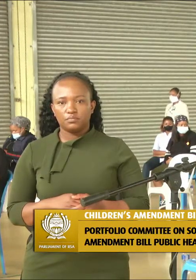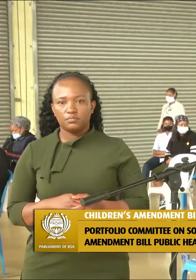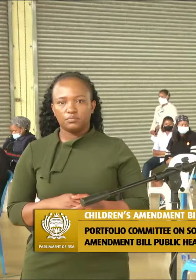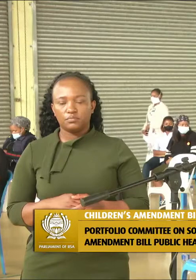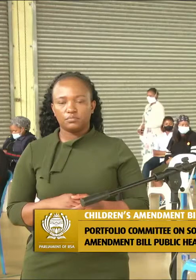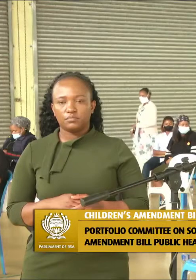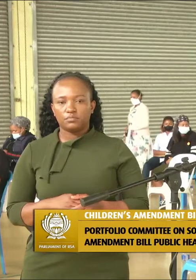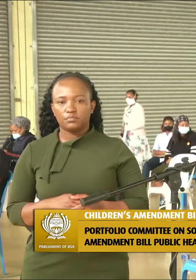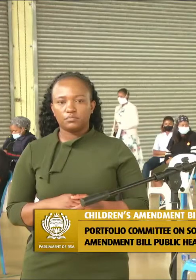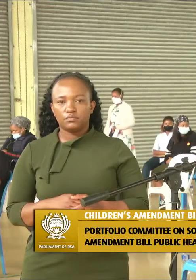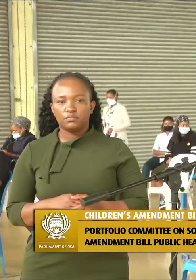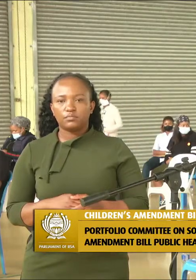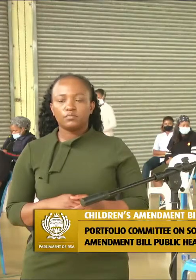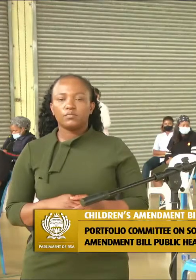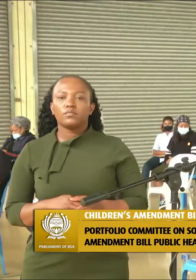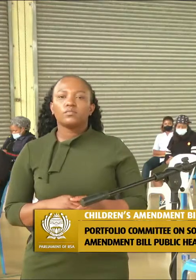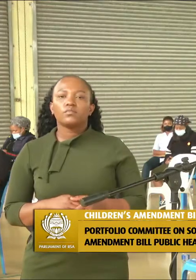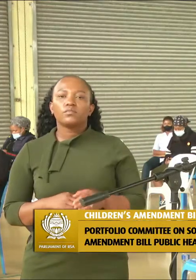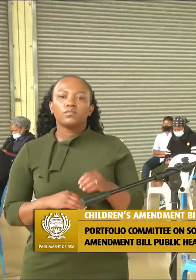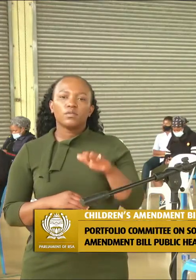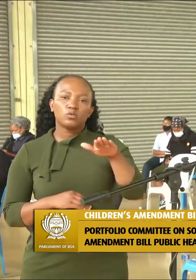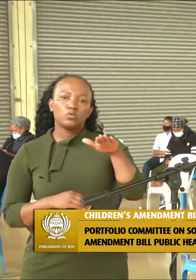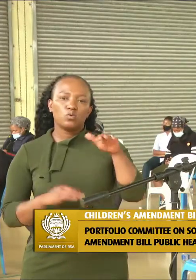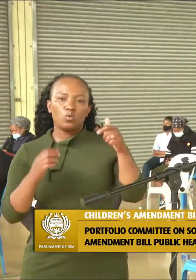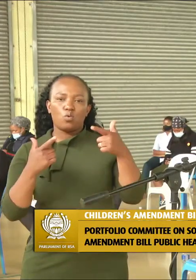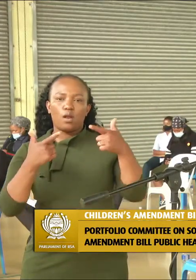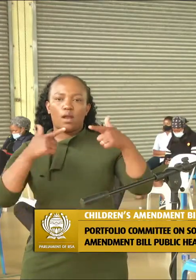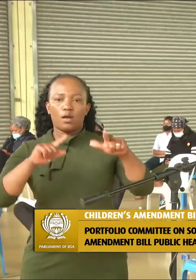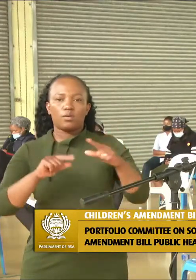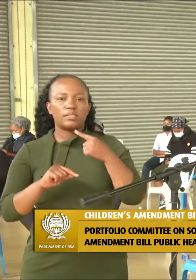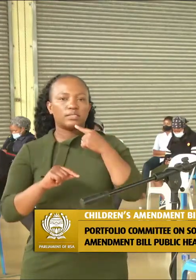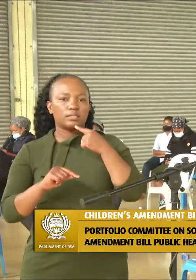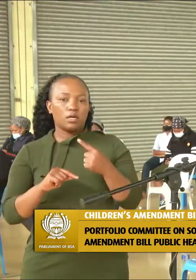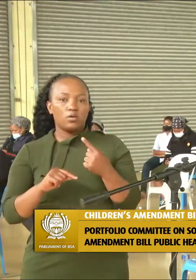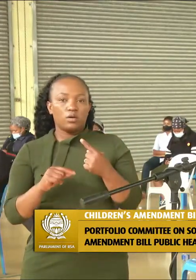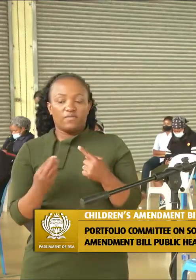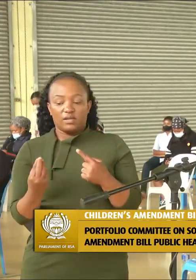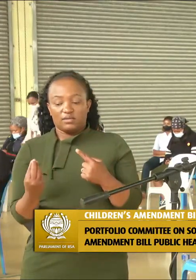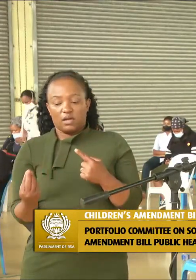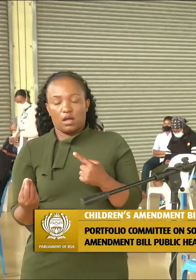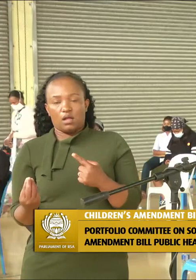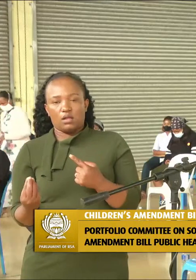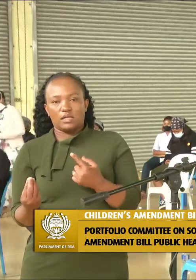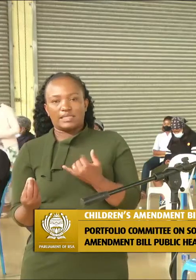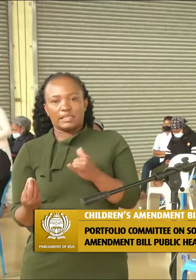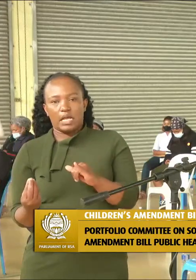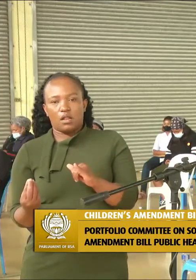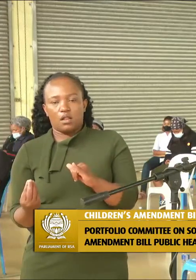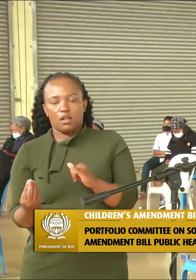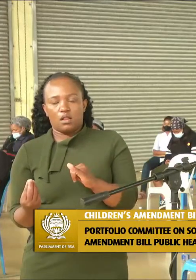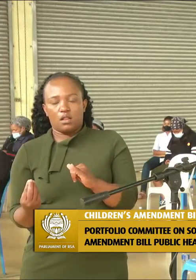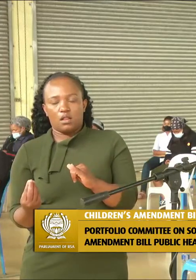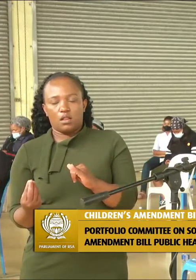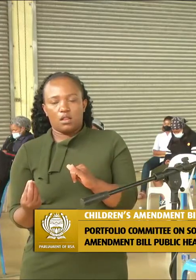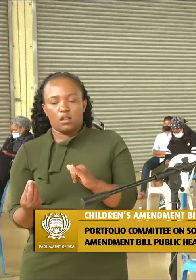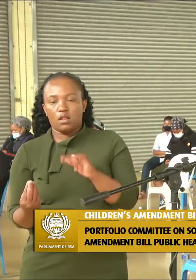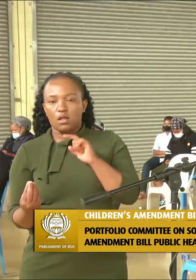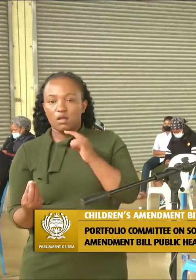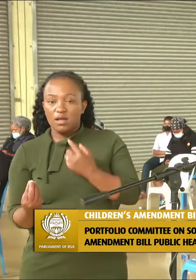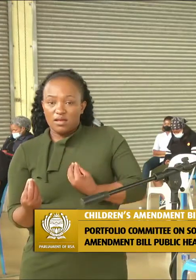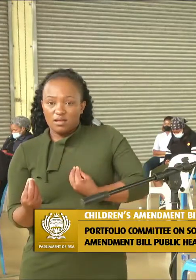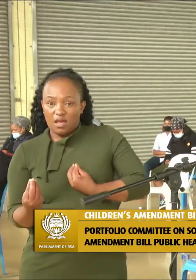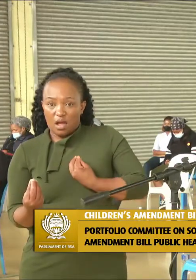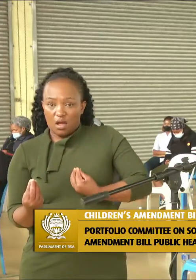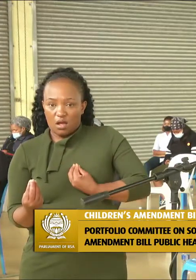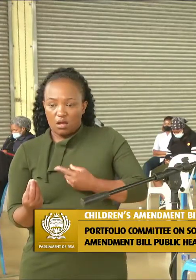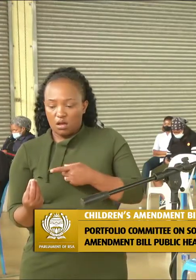business. IsiZulu sithi umuthi ugotshwa usemanzi. In English, they say you teach